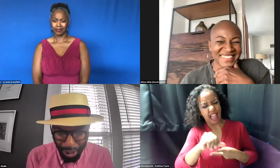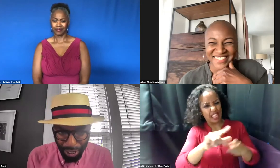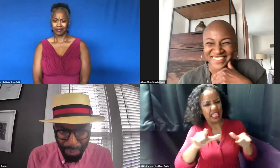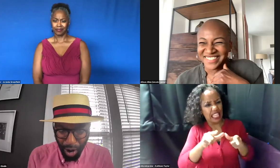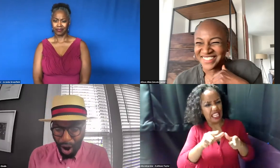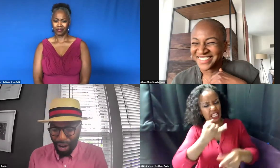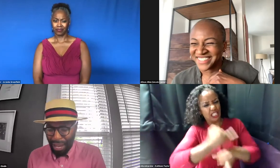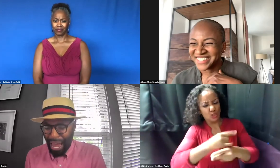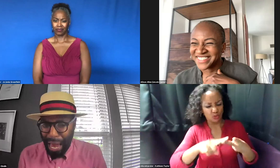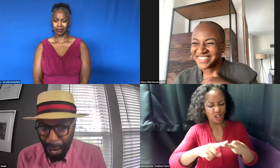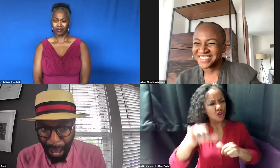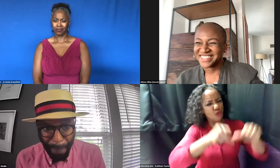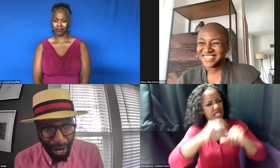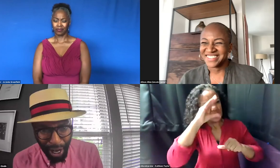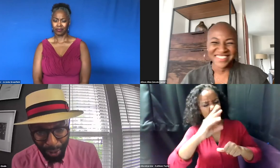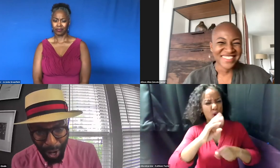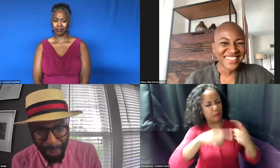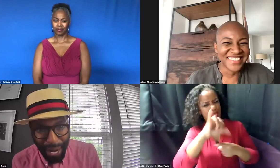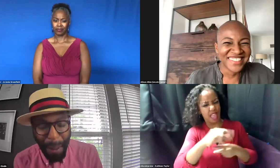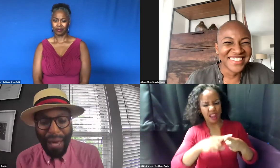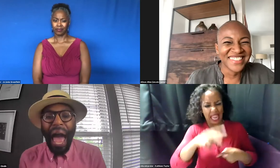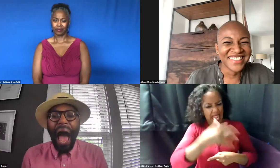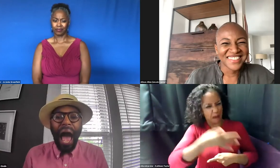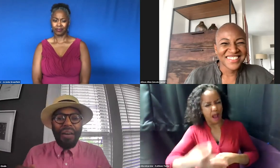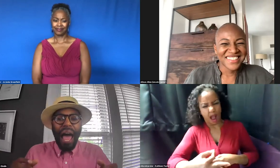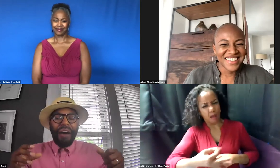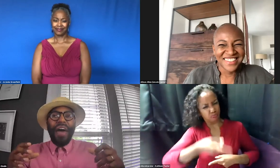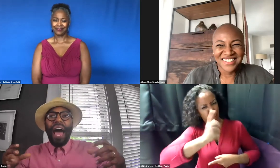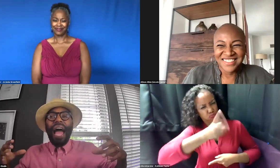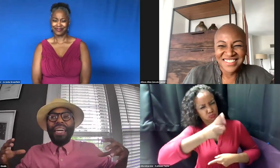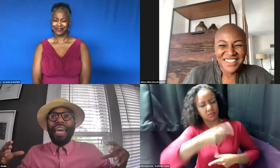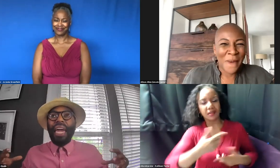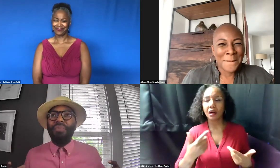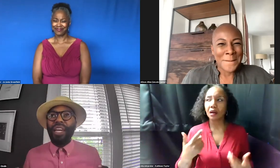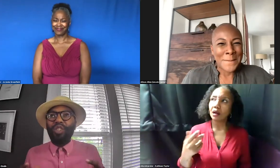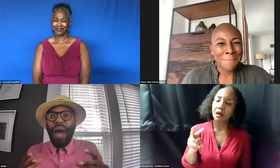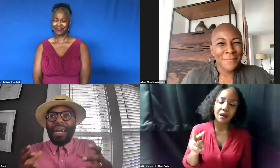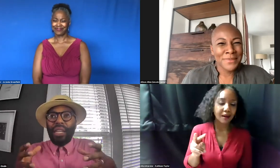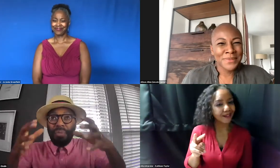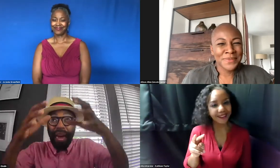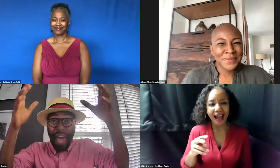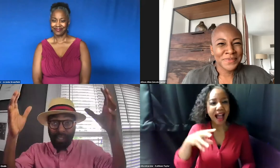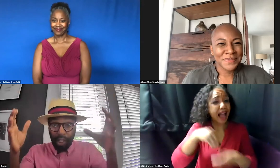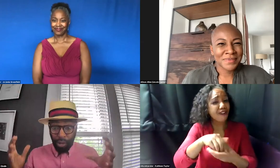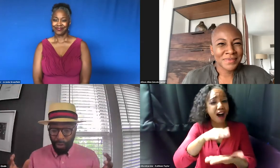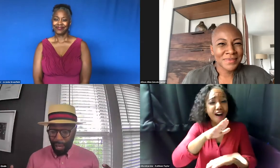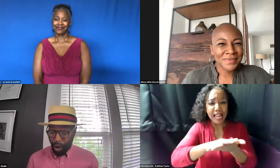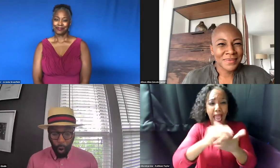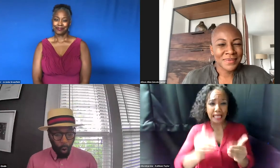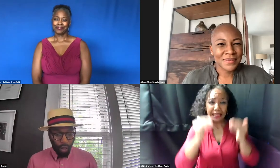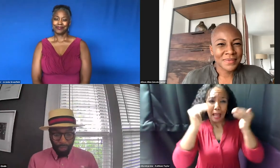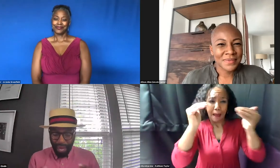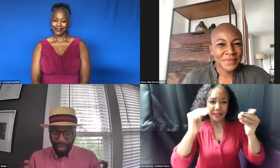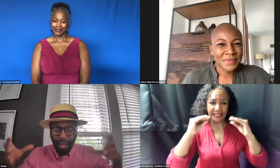educator. Why are you talking about art? Hip hop, how dare you talk about hip hop? Like, I came into academia as this sort of